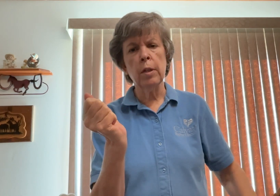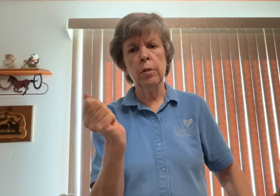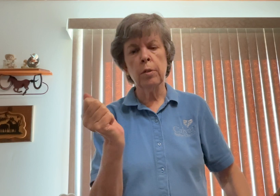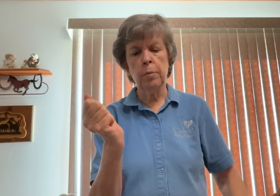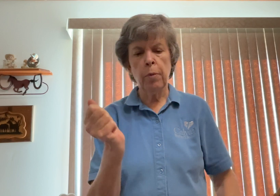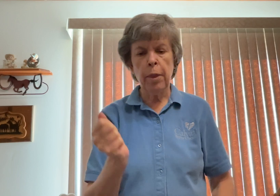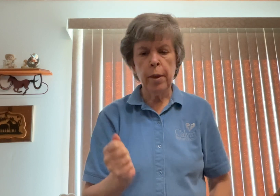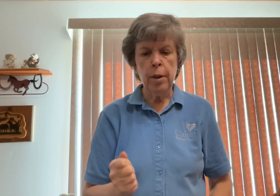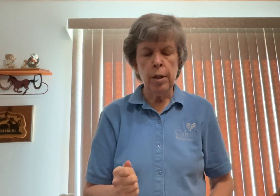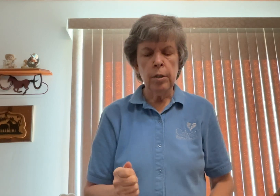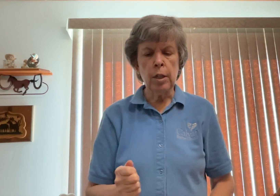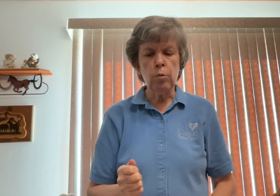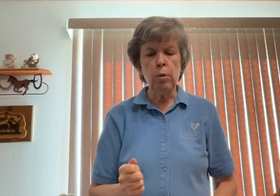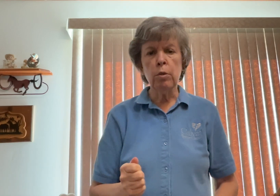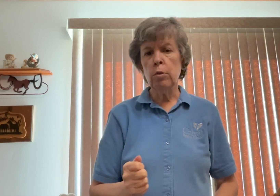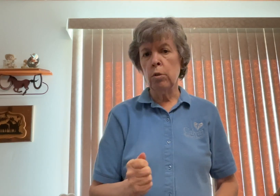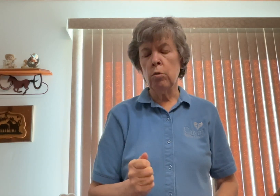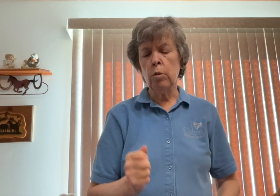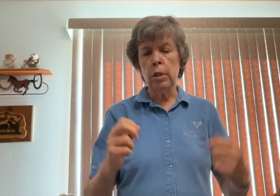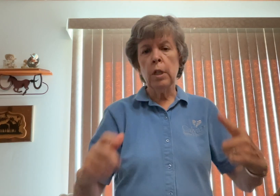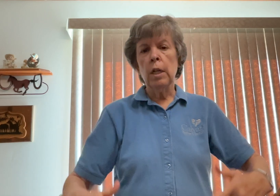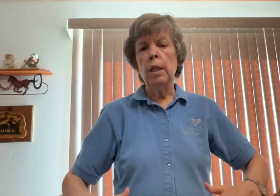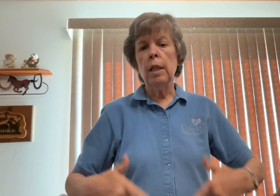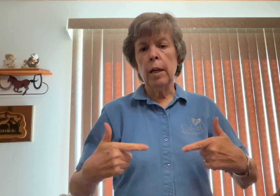A's. So that's ruined or destroyed. Life.